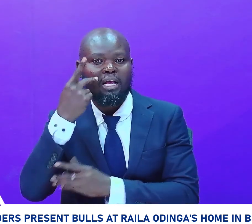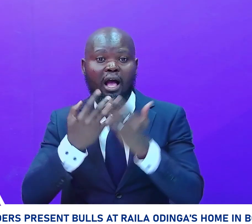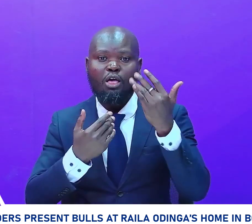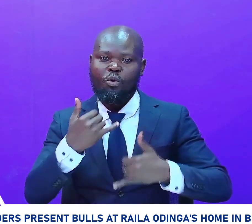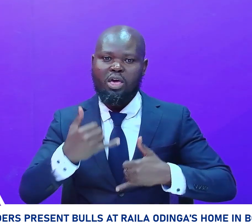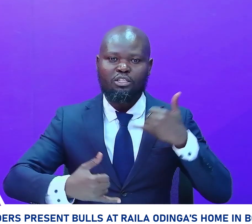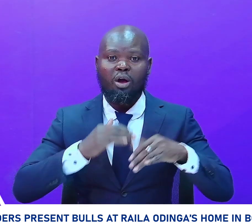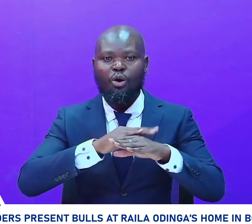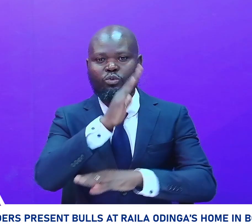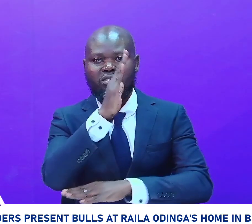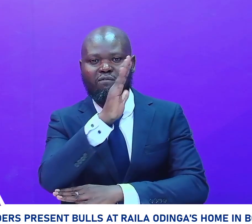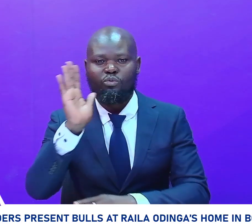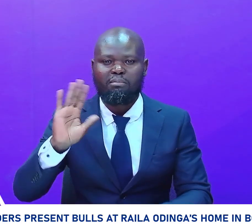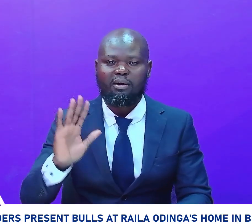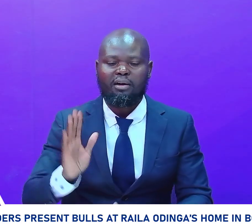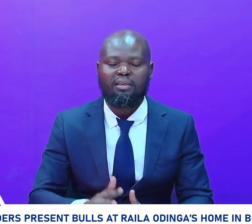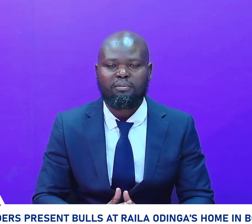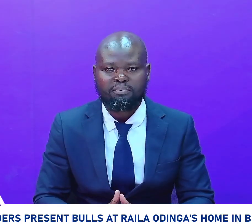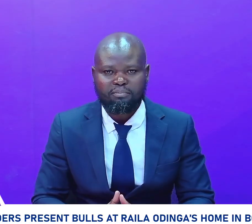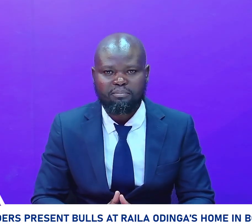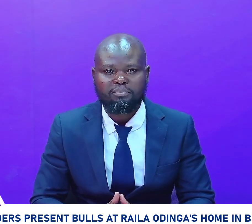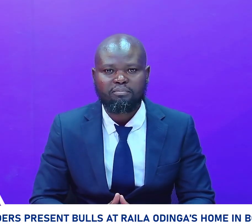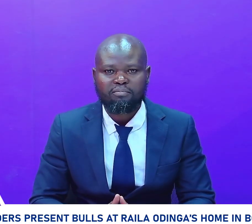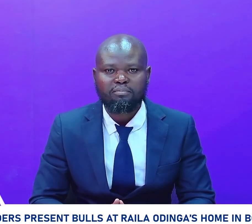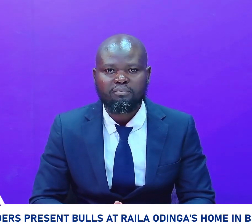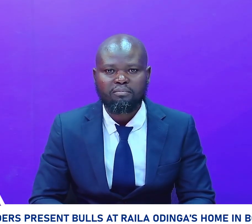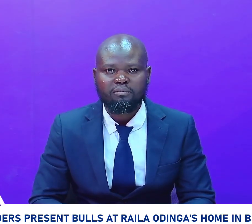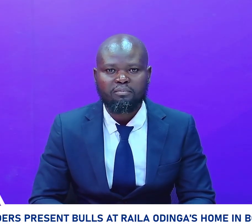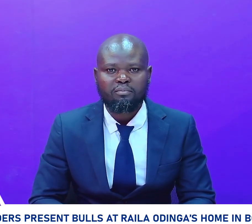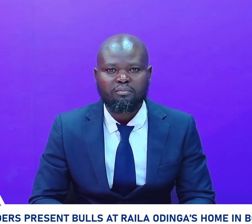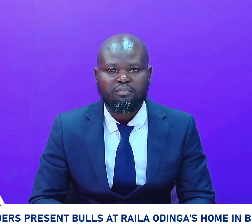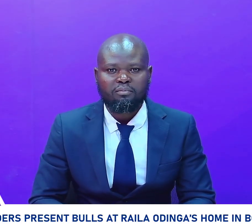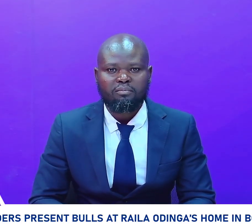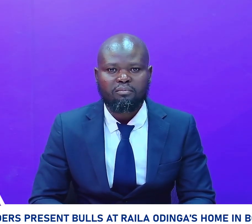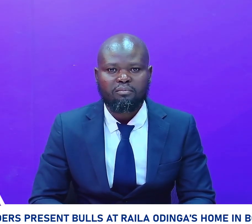family, I wish to extend my condolences to the family. See you in the next show.